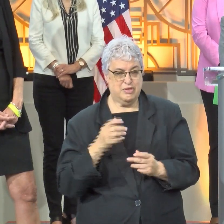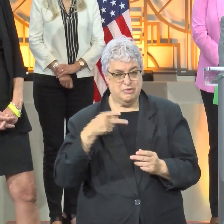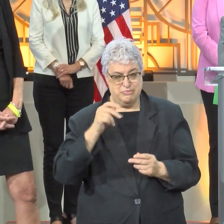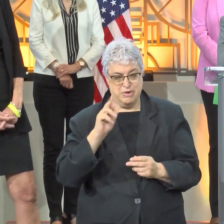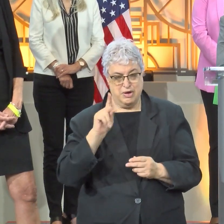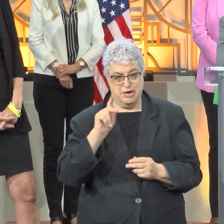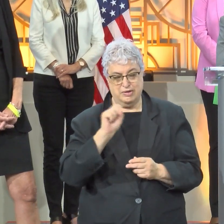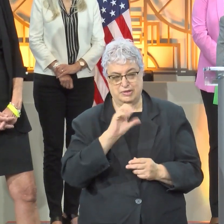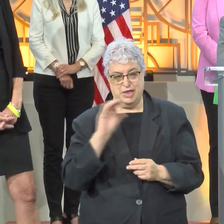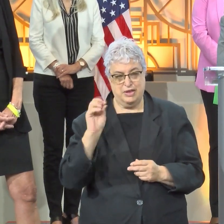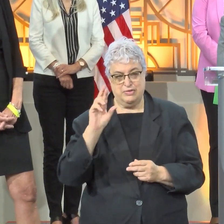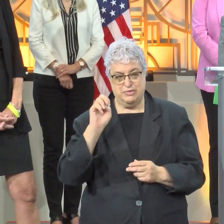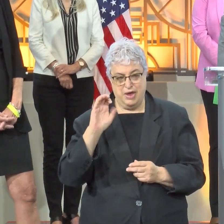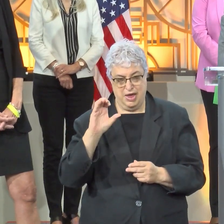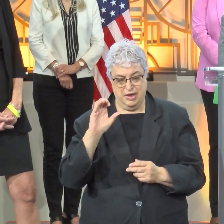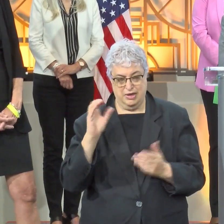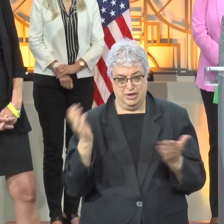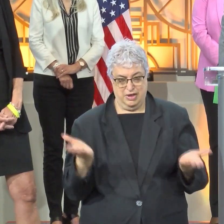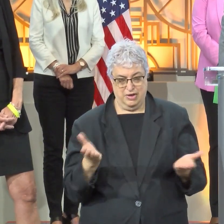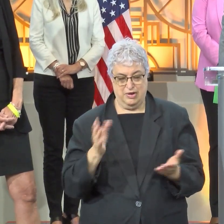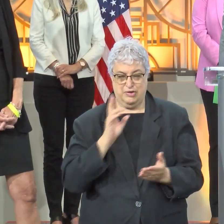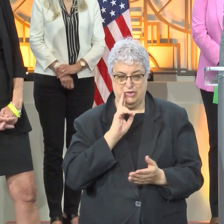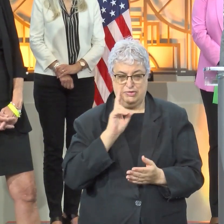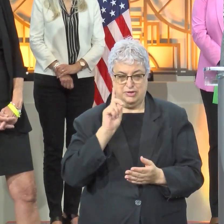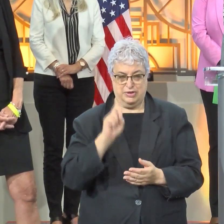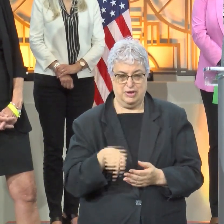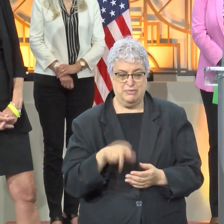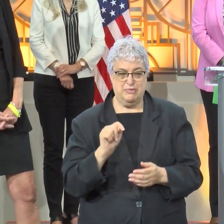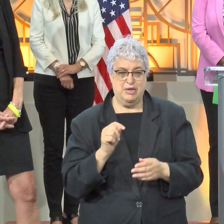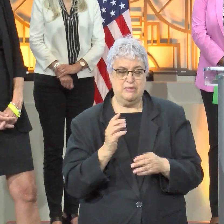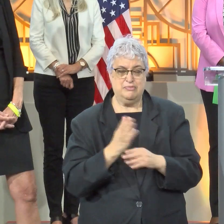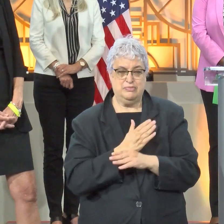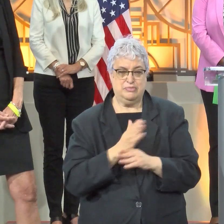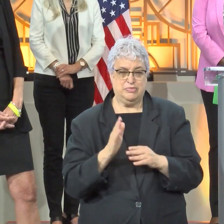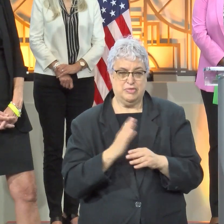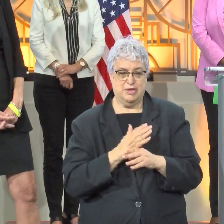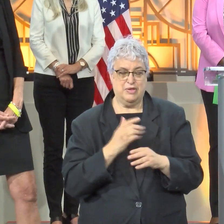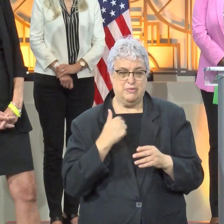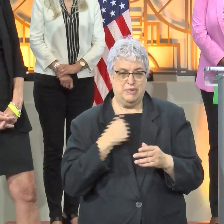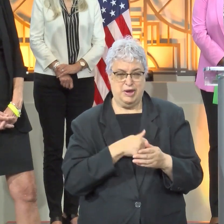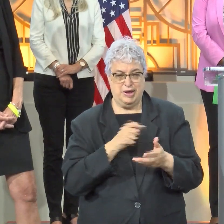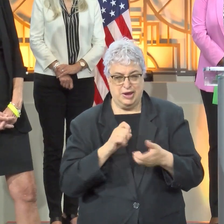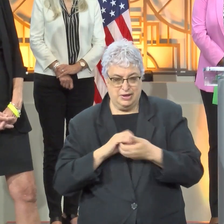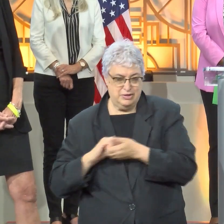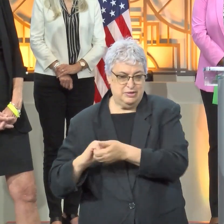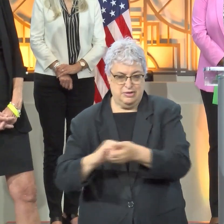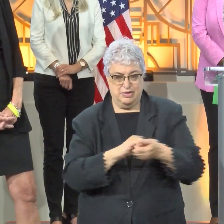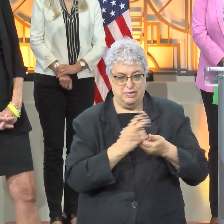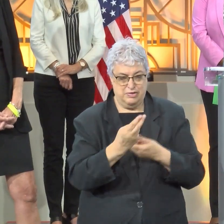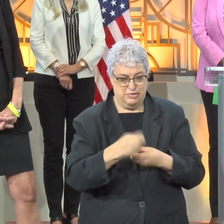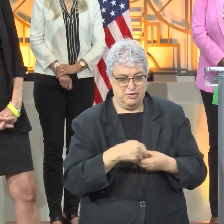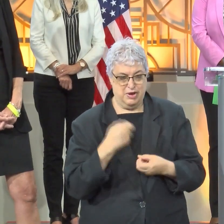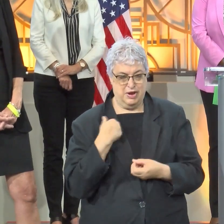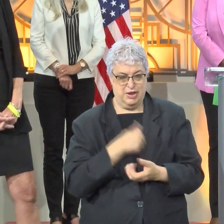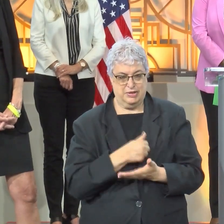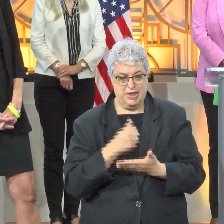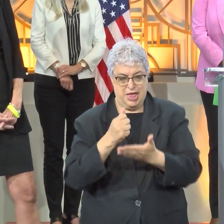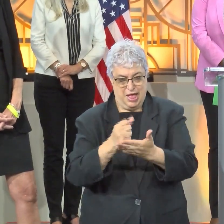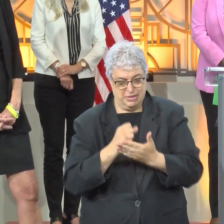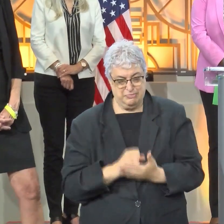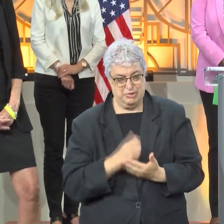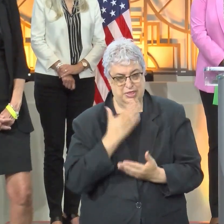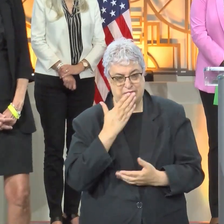Parks and Rec Department, City of Houston, this is a shared problem. It'll take shared solutions, and we want to thank everybody for their help. Appreciate